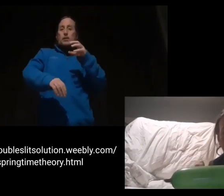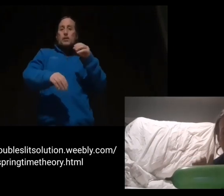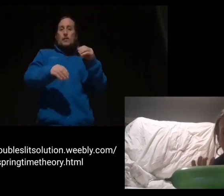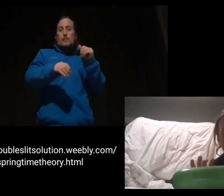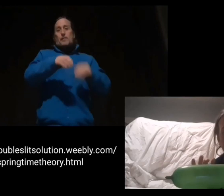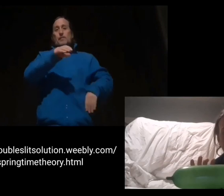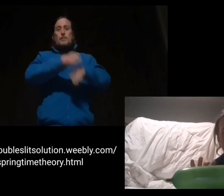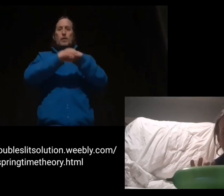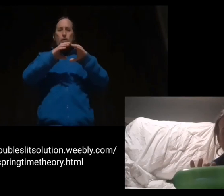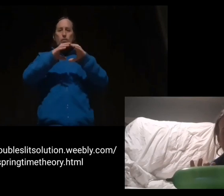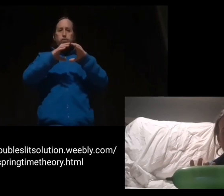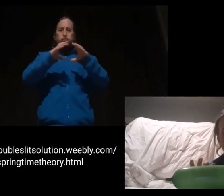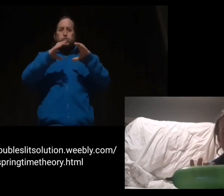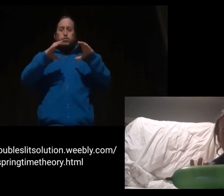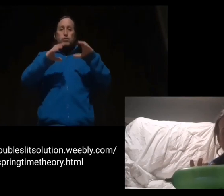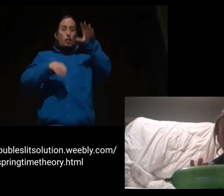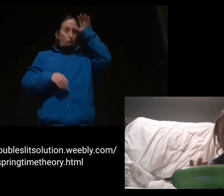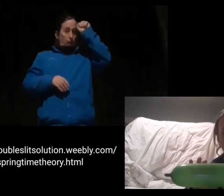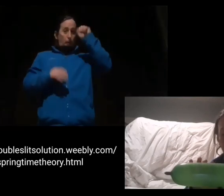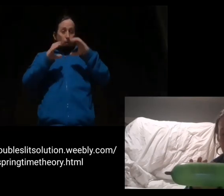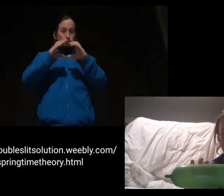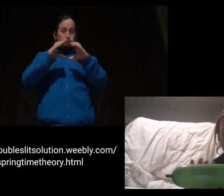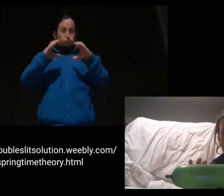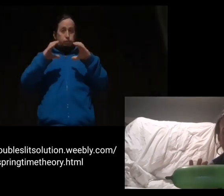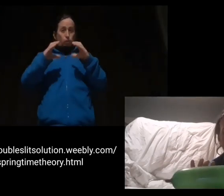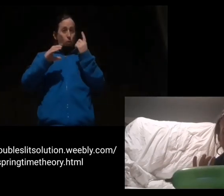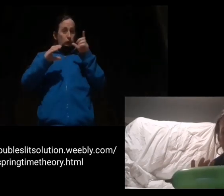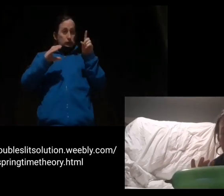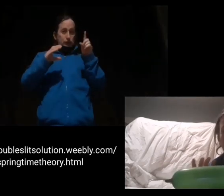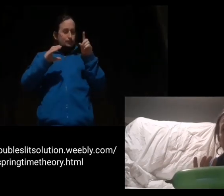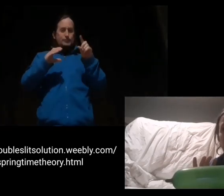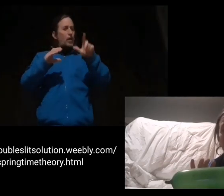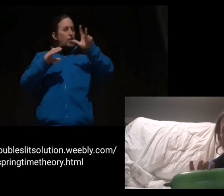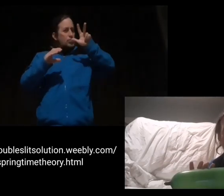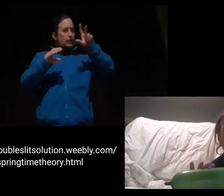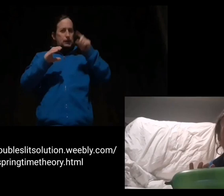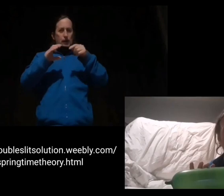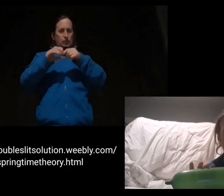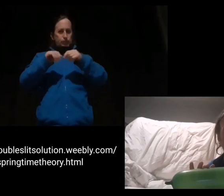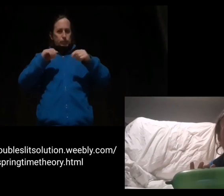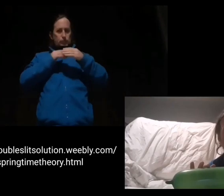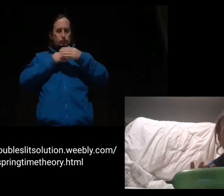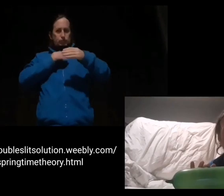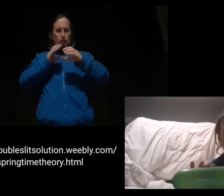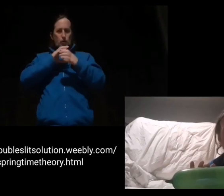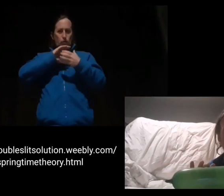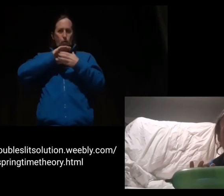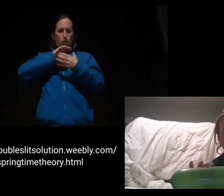it's dilating in 3 dimensions. So it takes phenomenally more energy